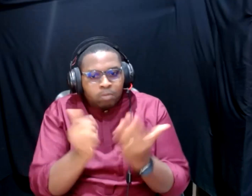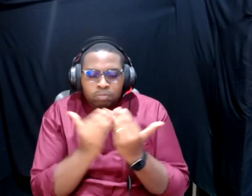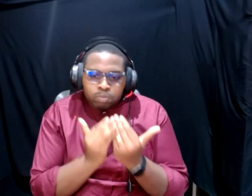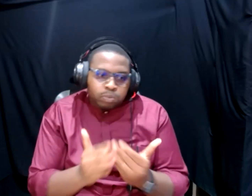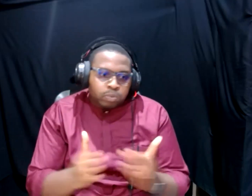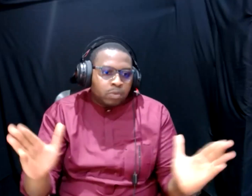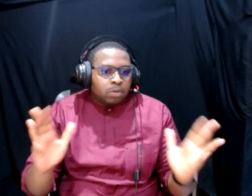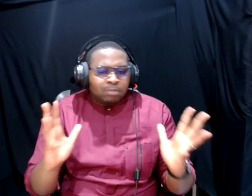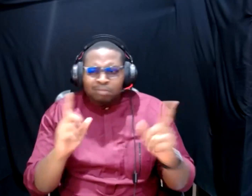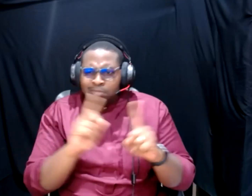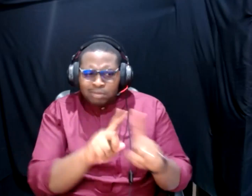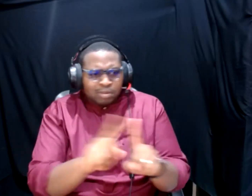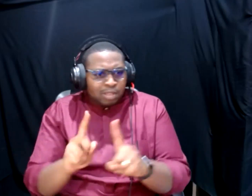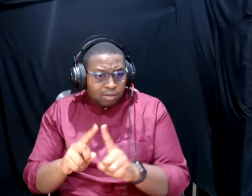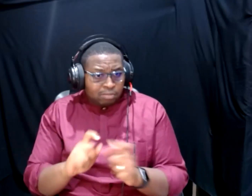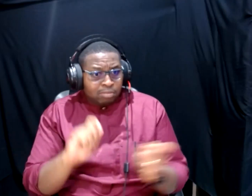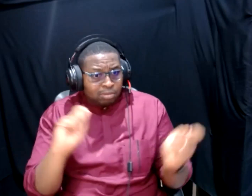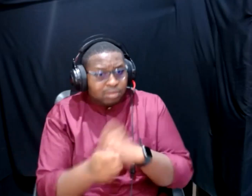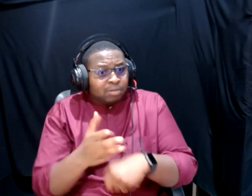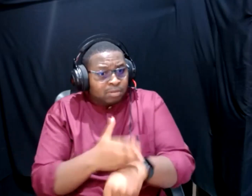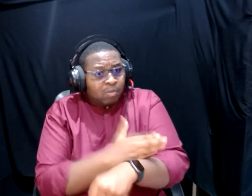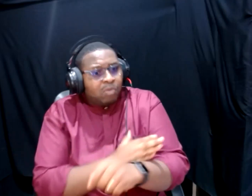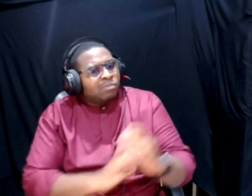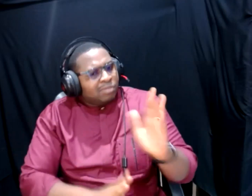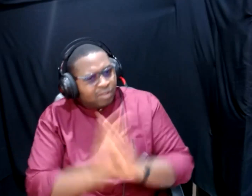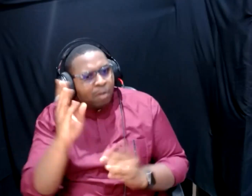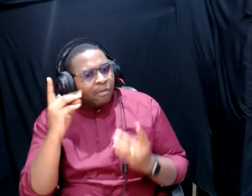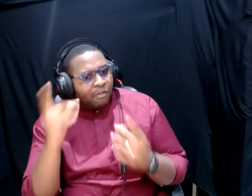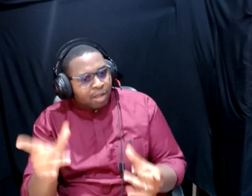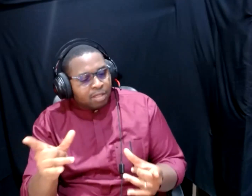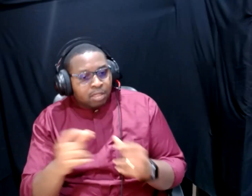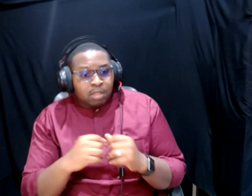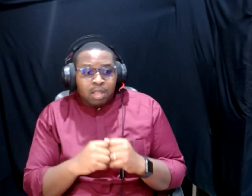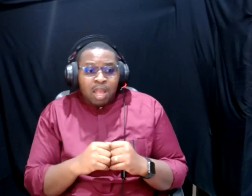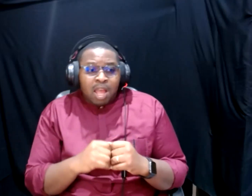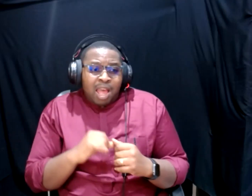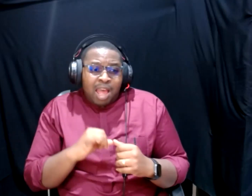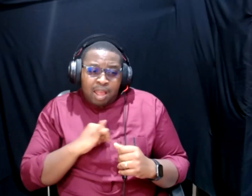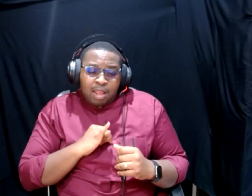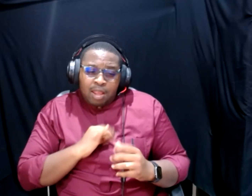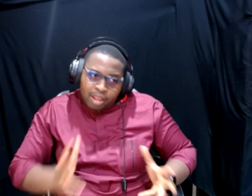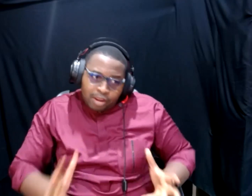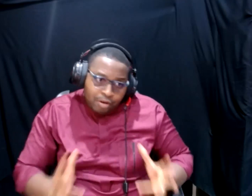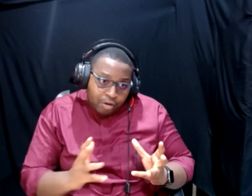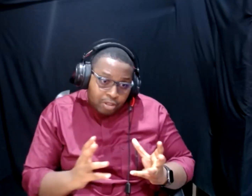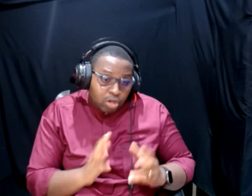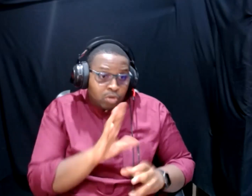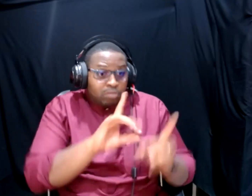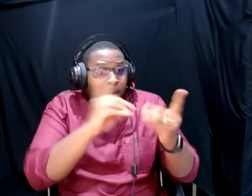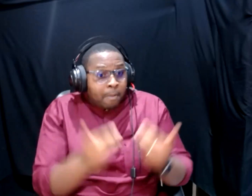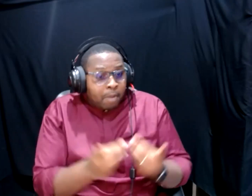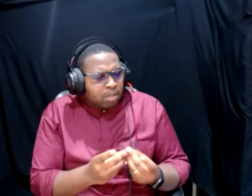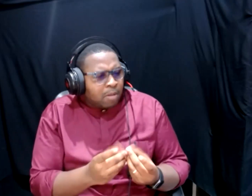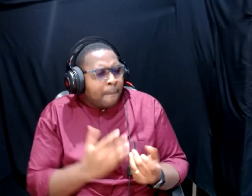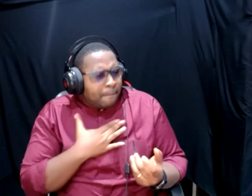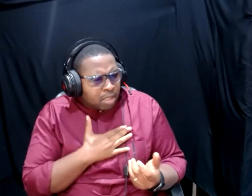and transformation work to begin in earnest. So in closing, I really want to urge the Oregon Employment Department and support them in implementing these